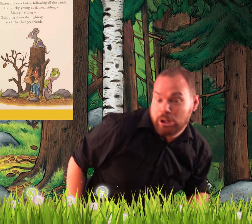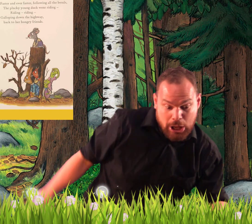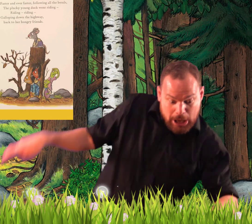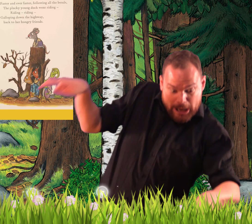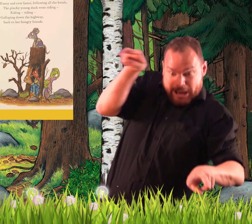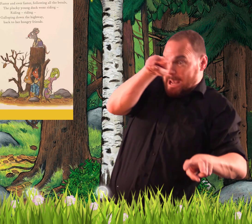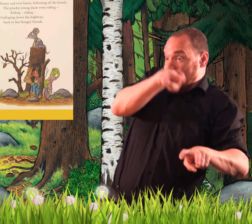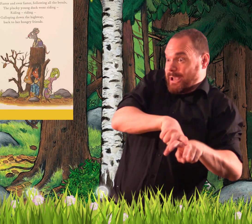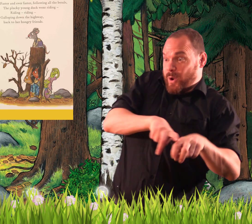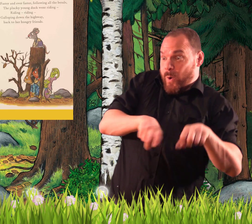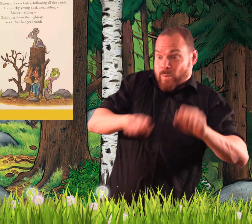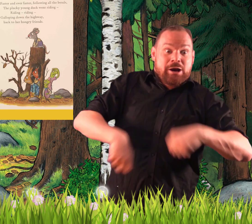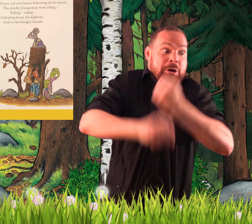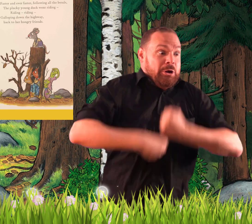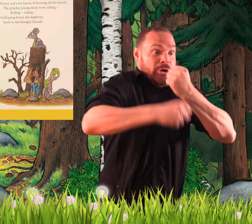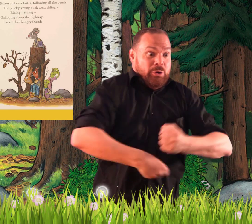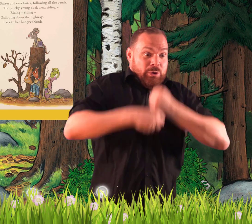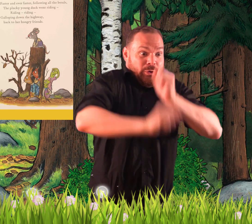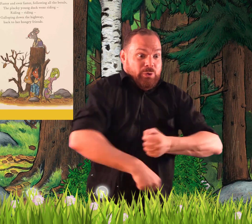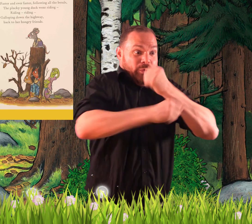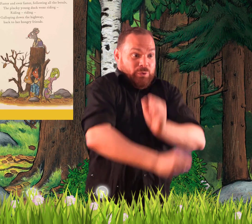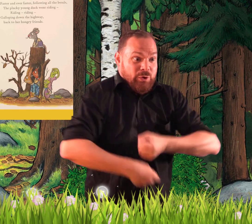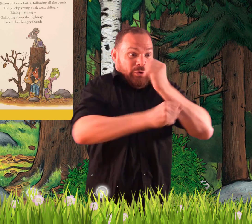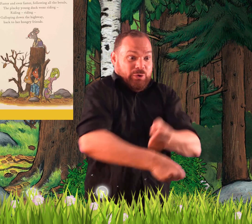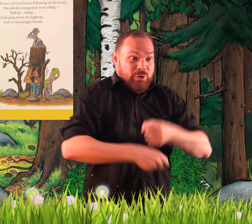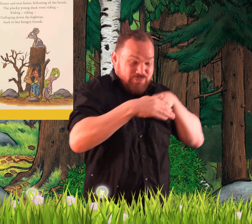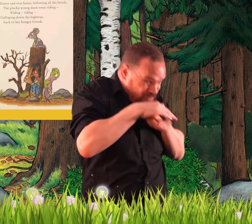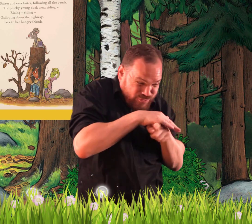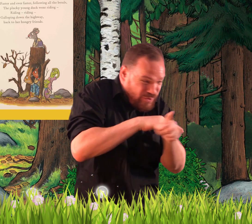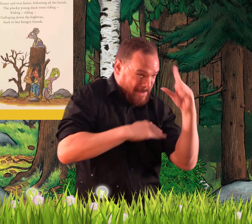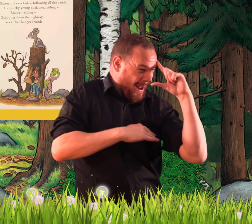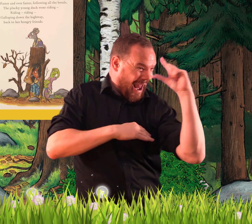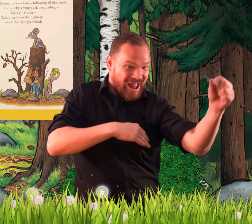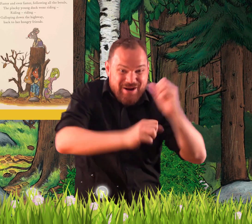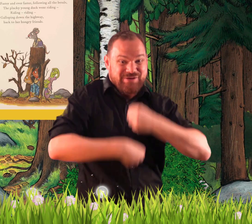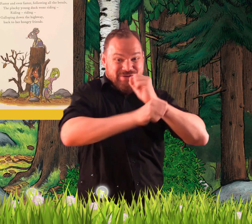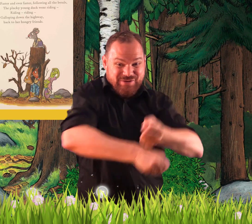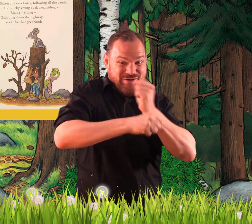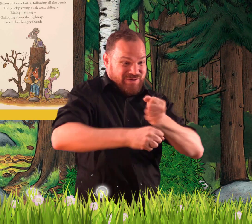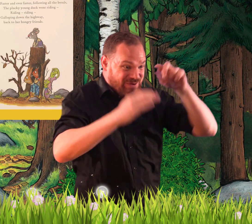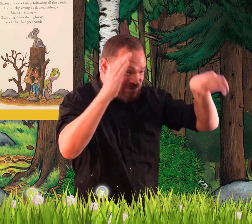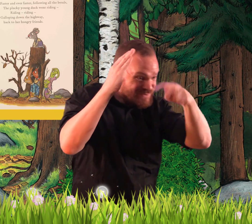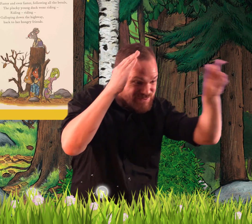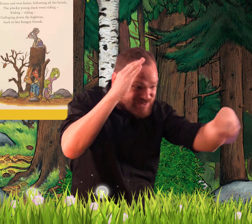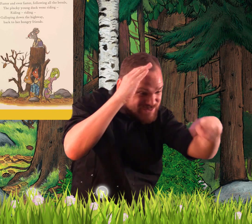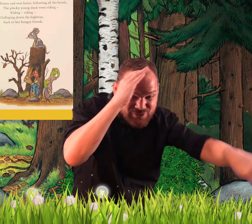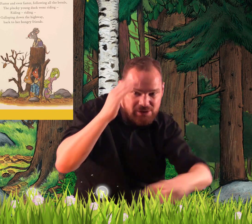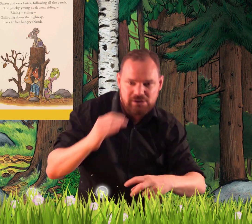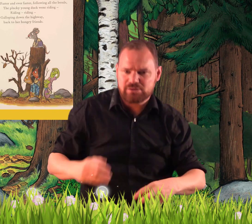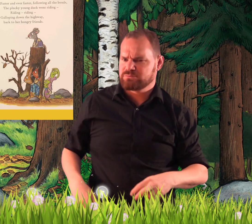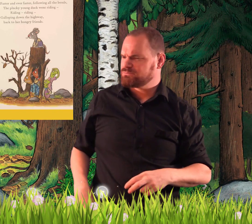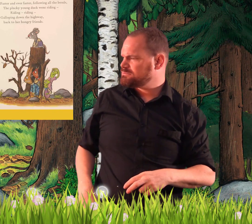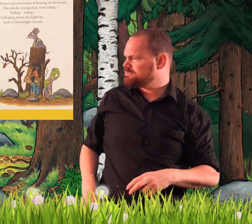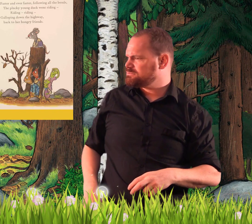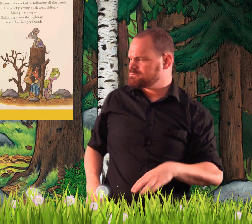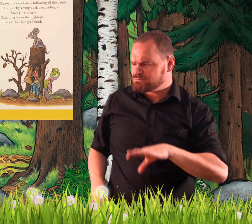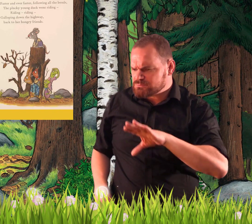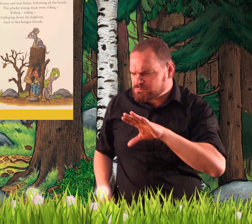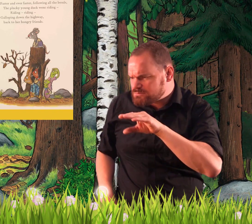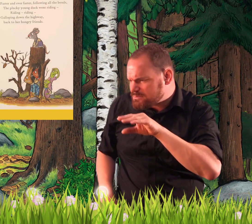then hurriedly took hold of the horse's reins and galloped down the road, faster and ever faster, following all the bends, whilst